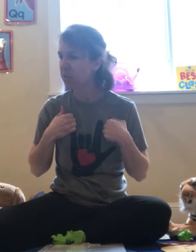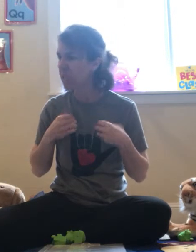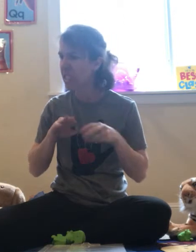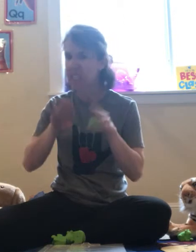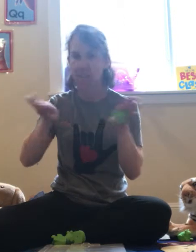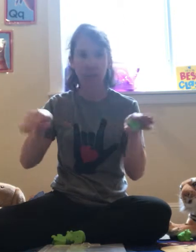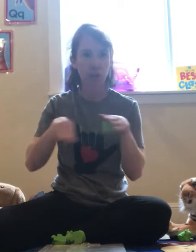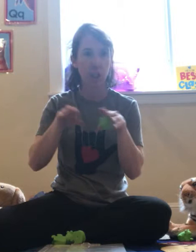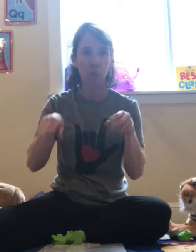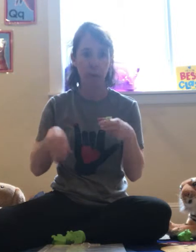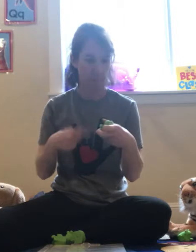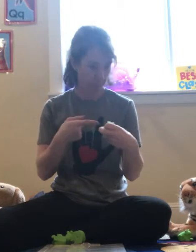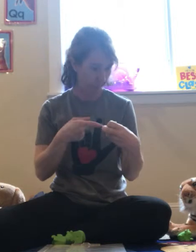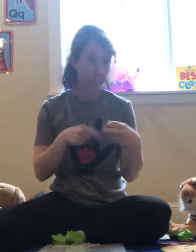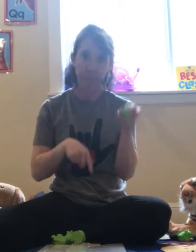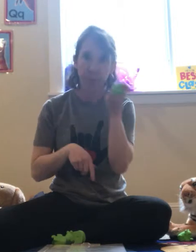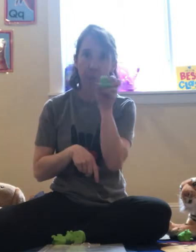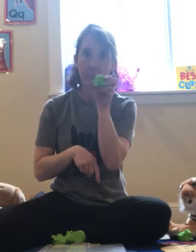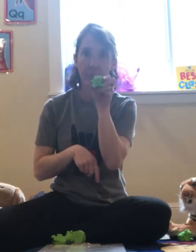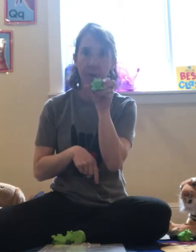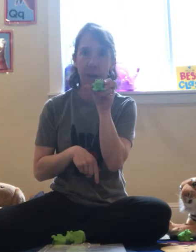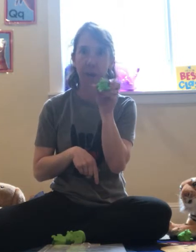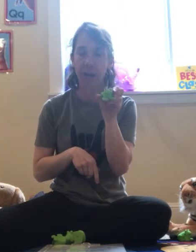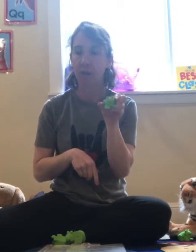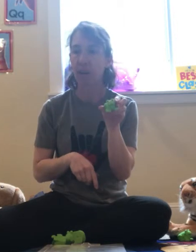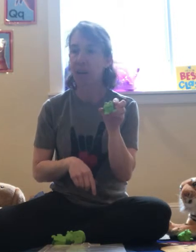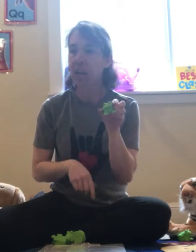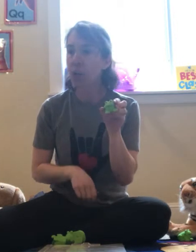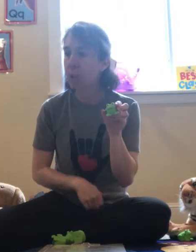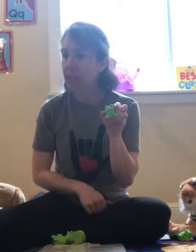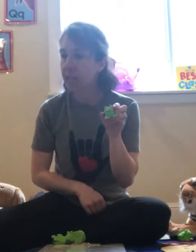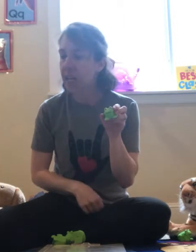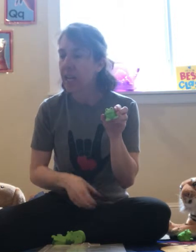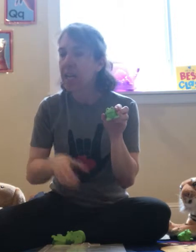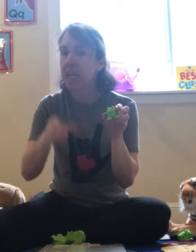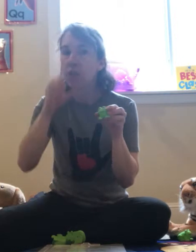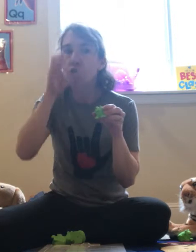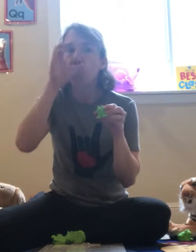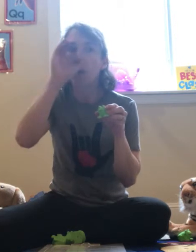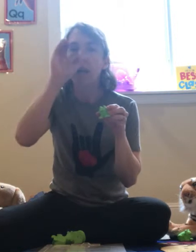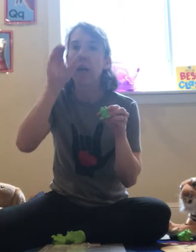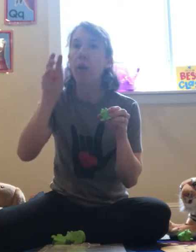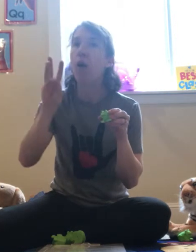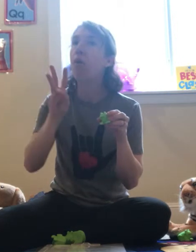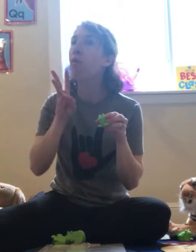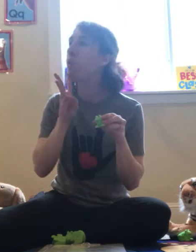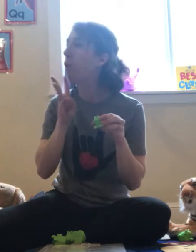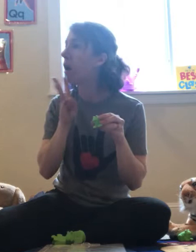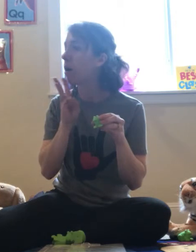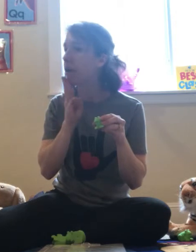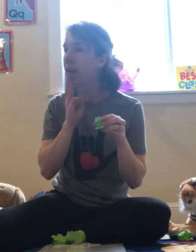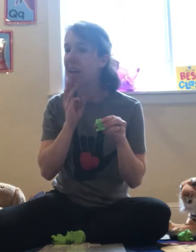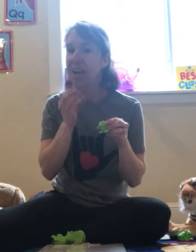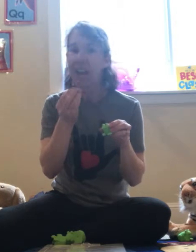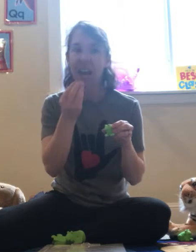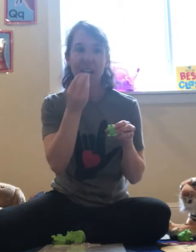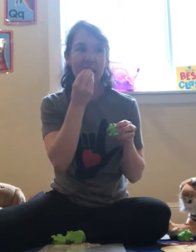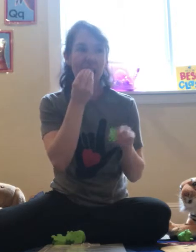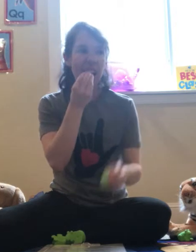to see if he could swim. Yep, this little guy right here. And you know what he did? He drank up all the water, and he ate